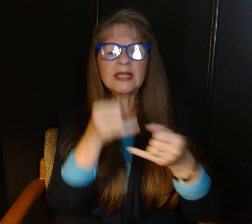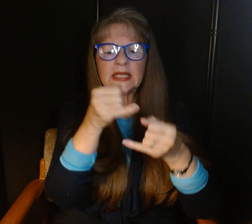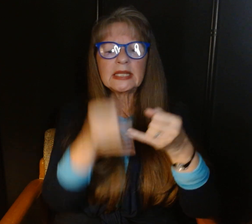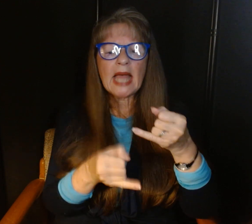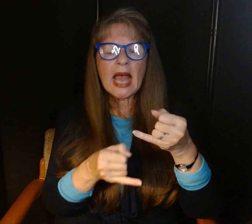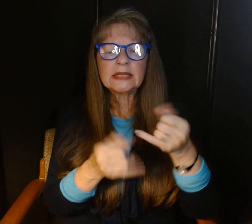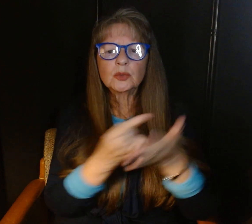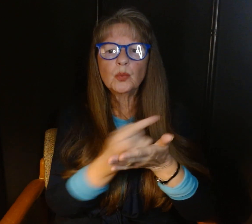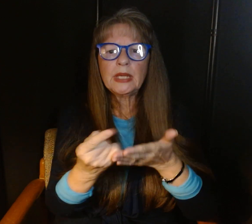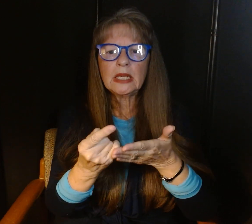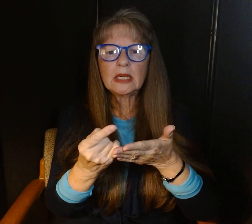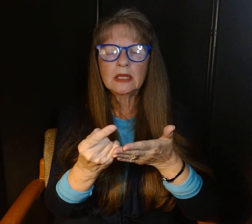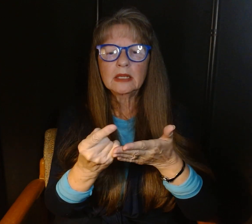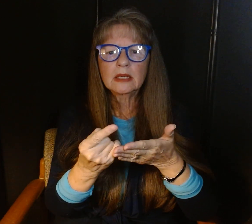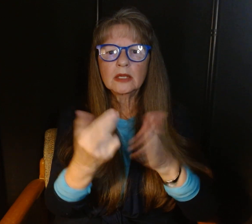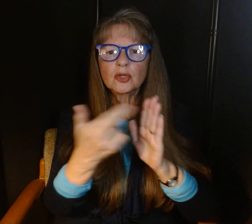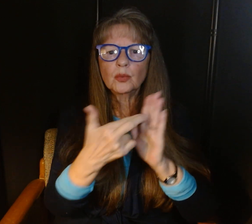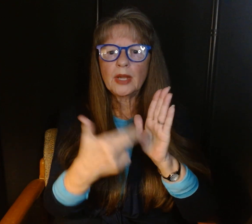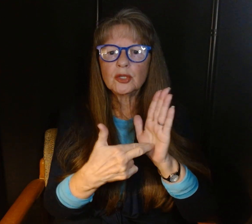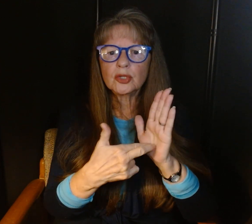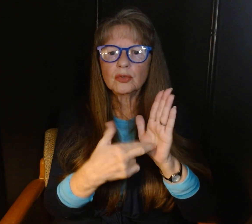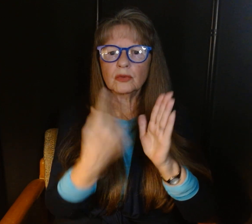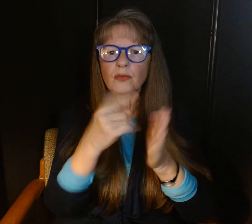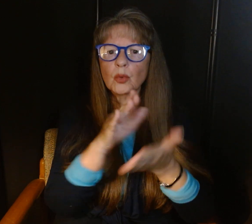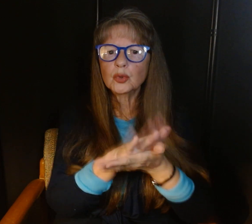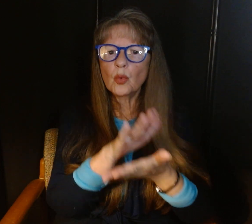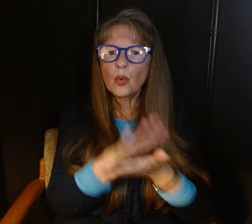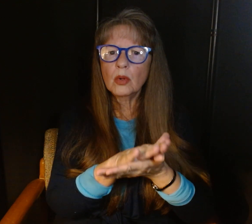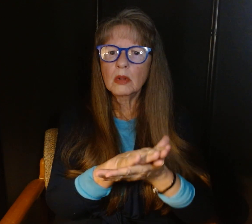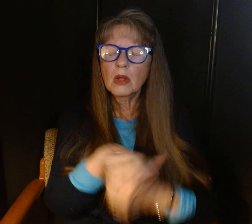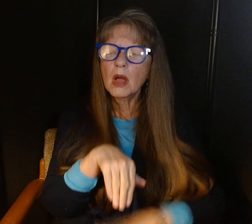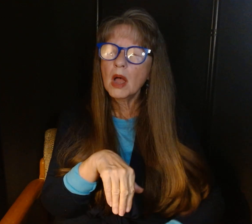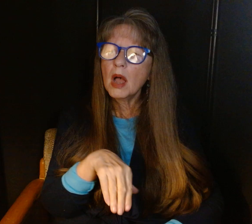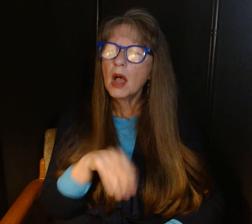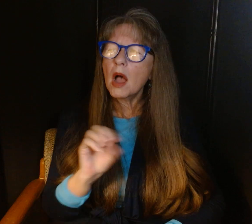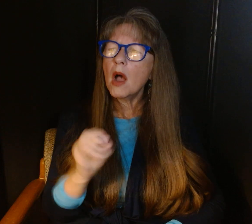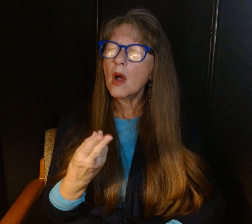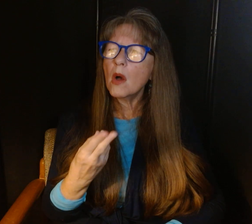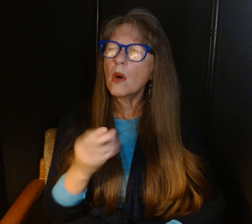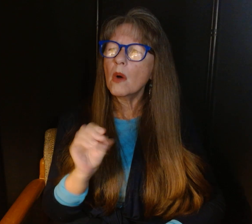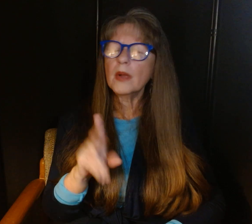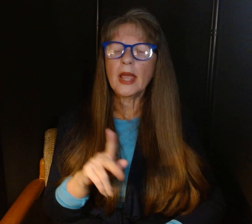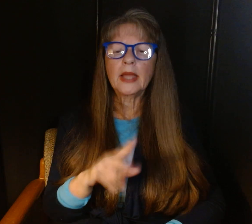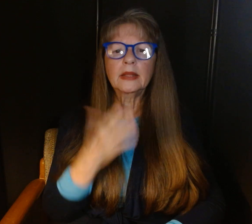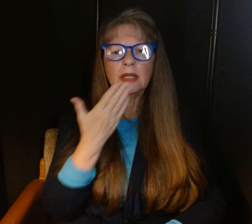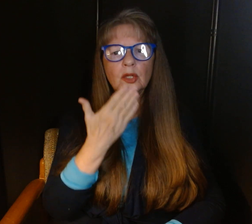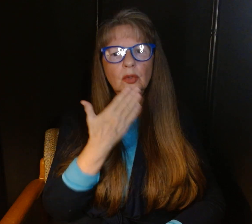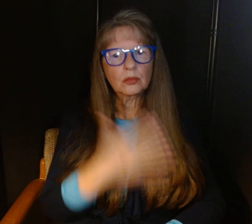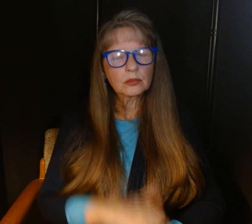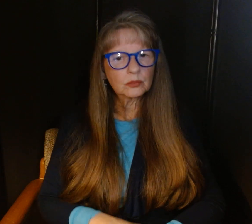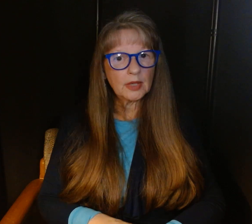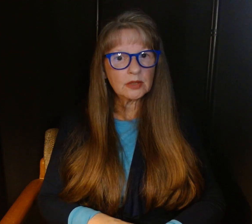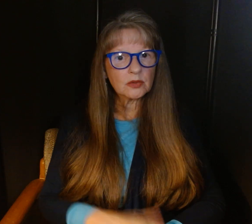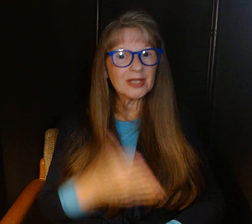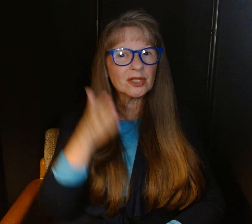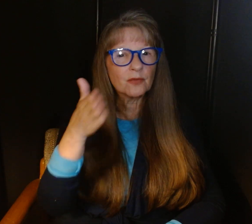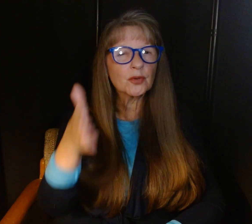the last week to register for school. Oh, okay. Thank you. Right. So that's in the